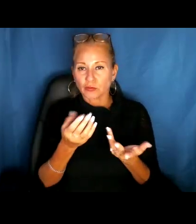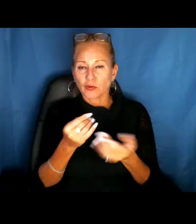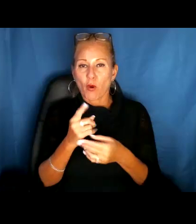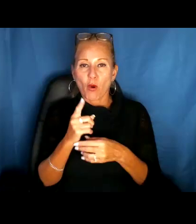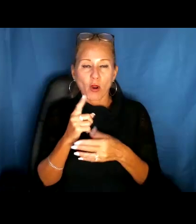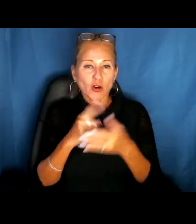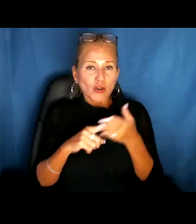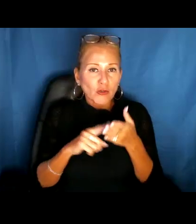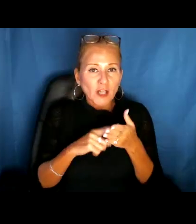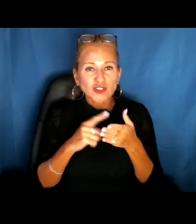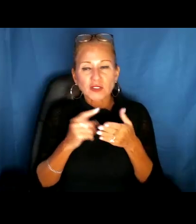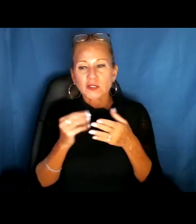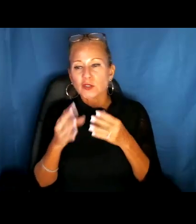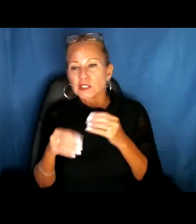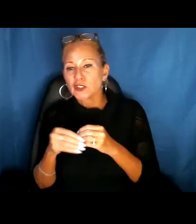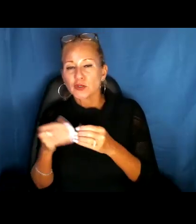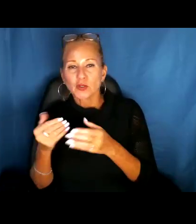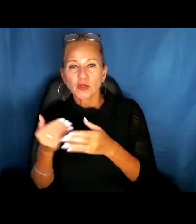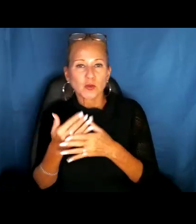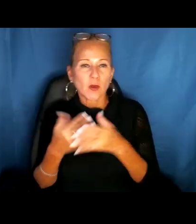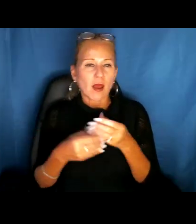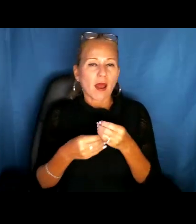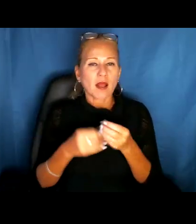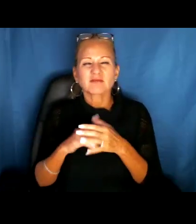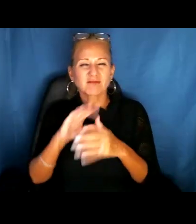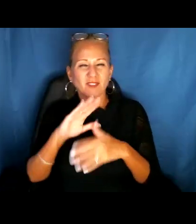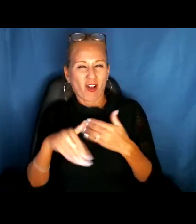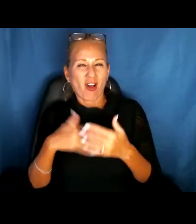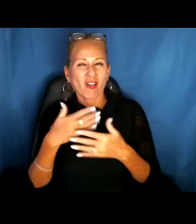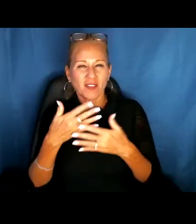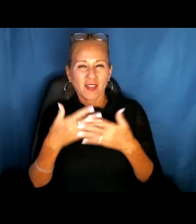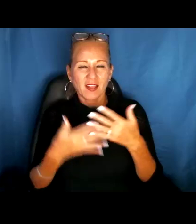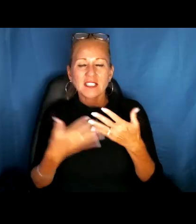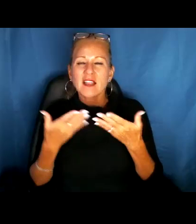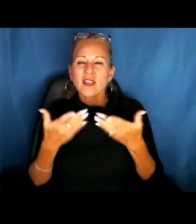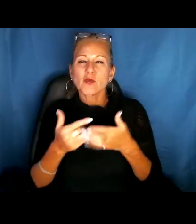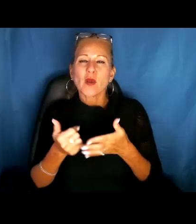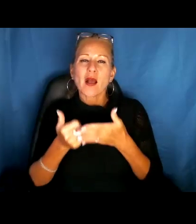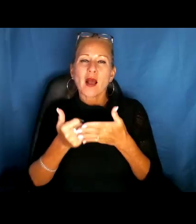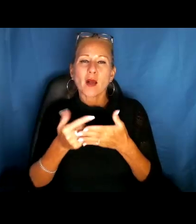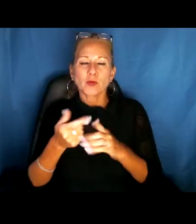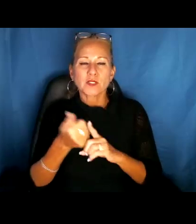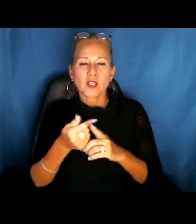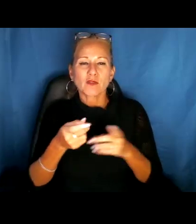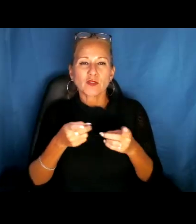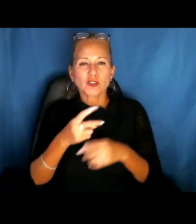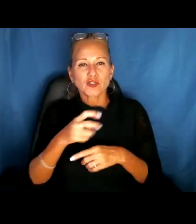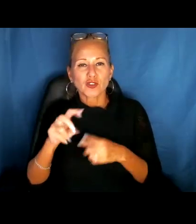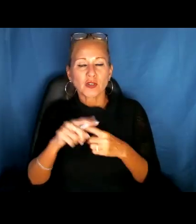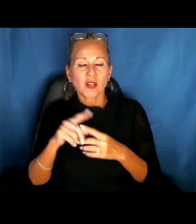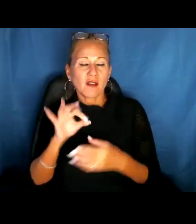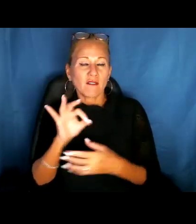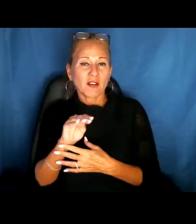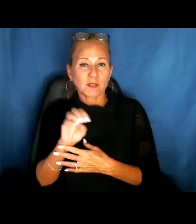corrections made to it or additions or new services added, all of those things. It's really there to help you along your self-direction journey. And the financial